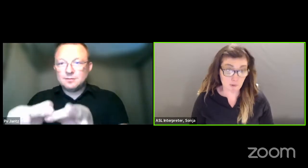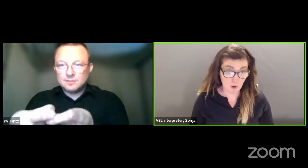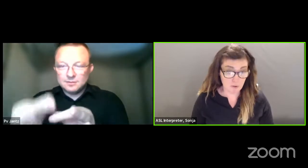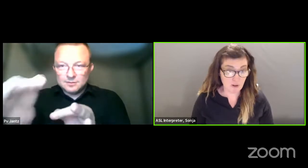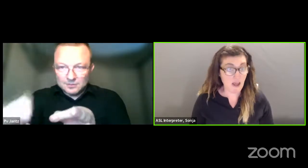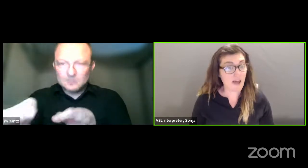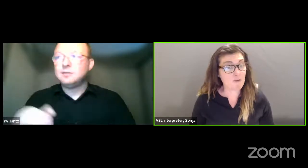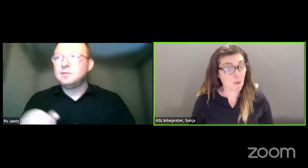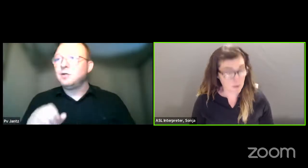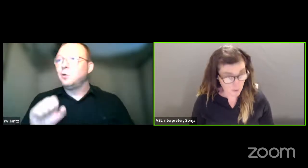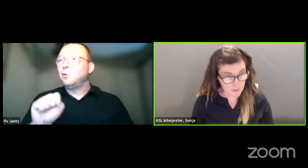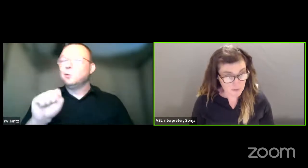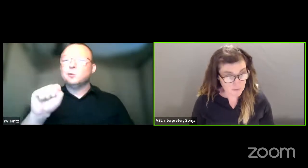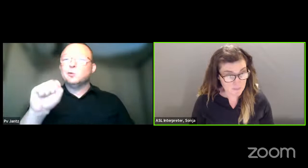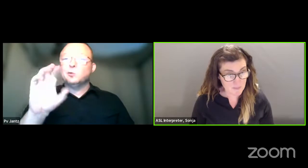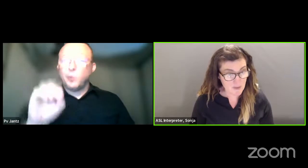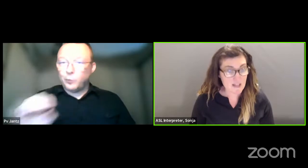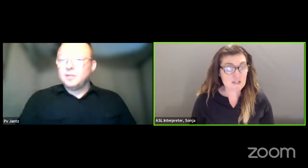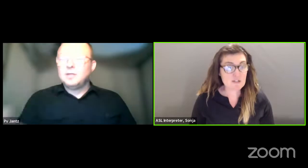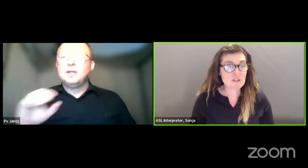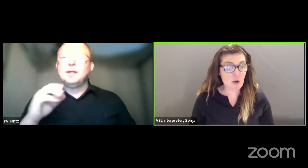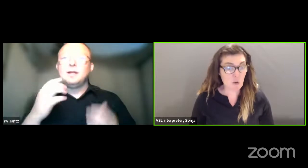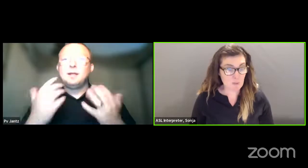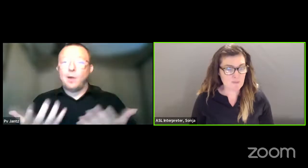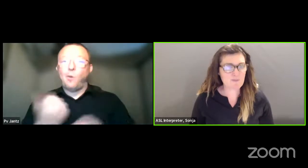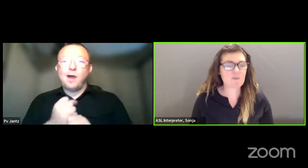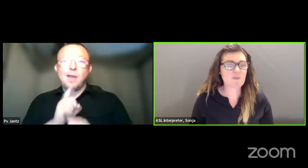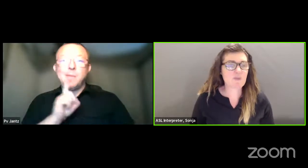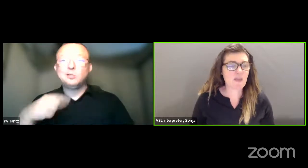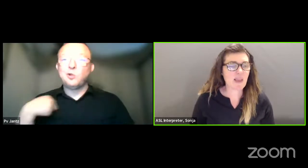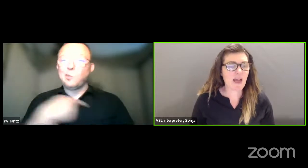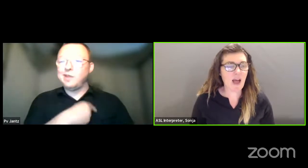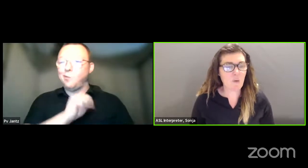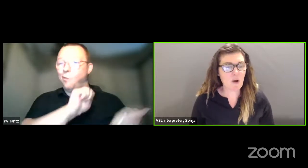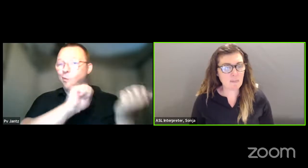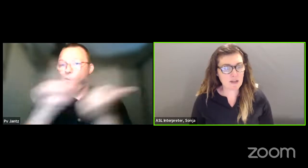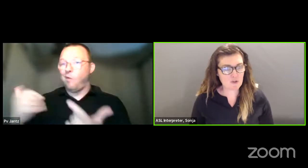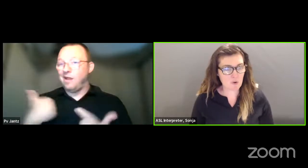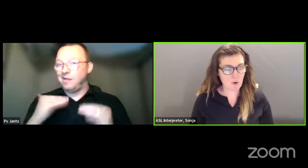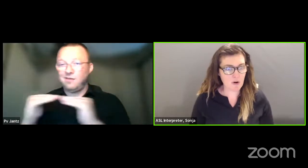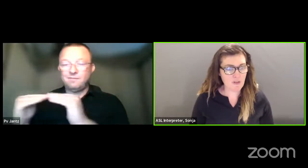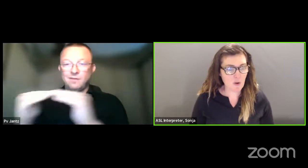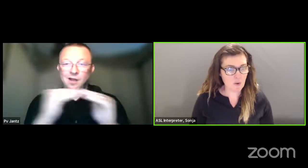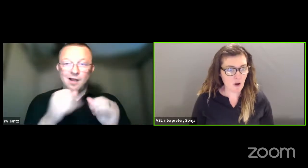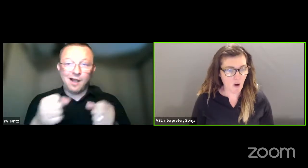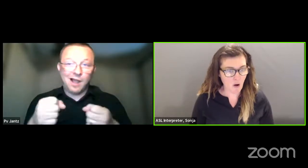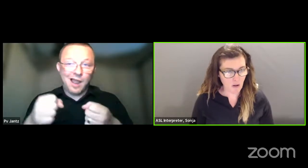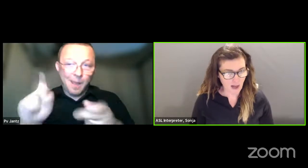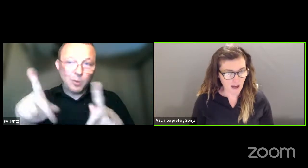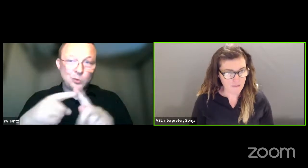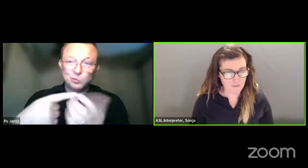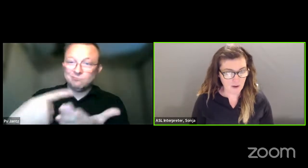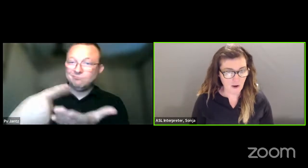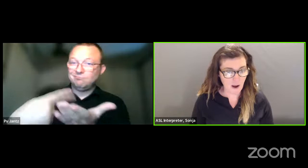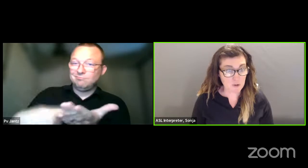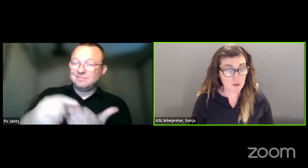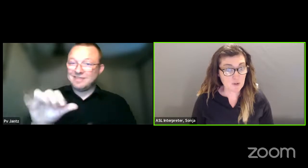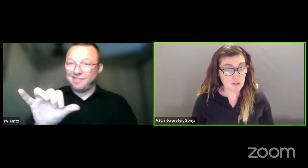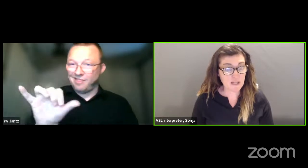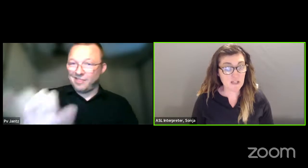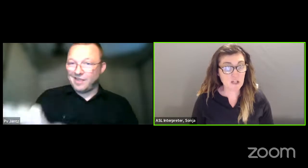and postponed and postponed. So I want to make sure that we all have a